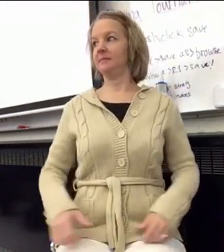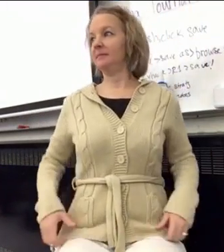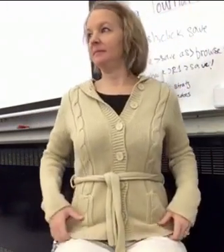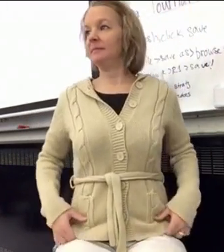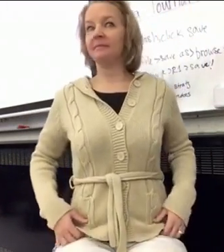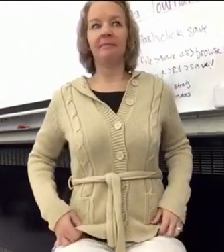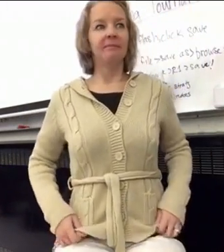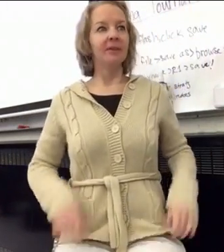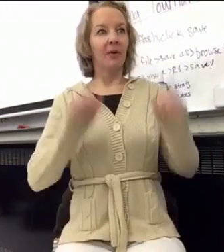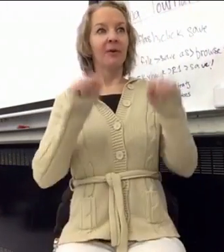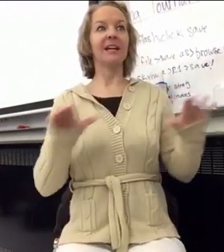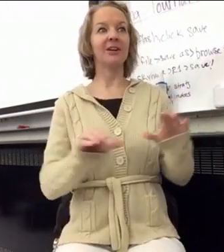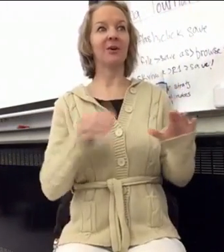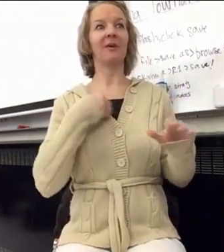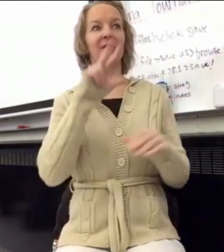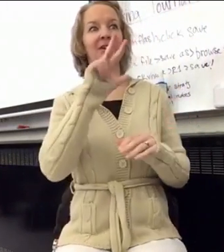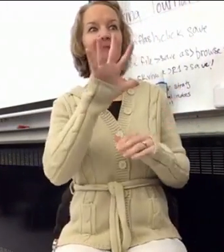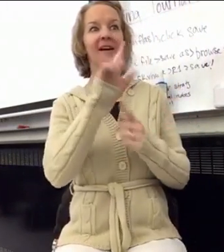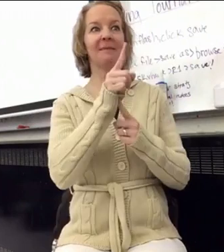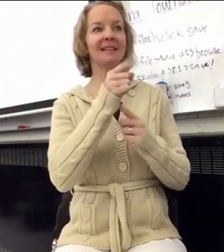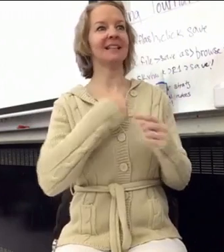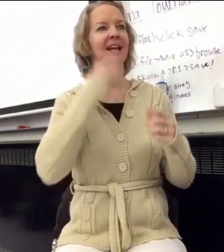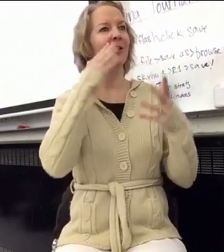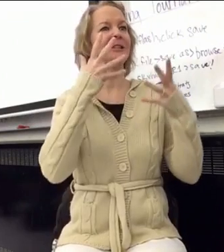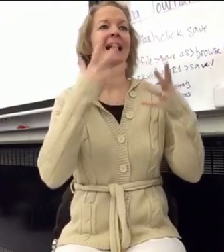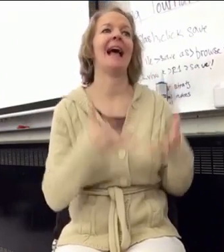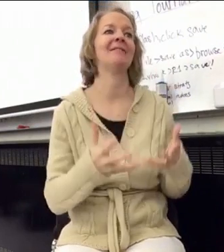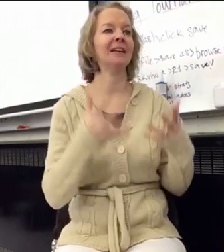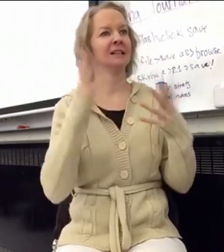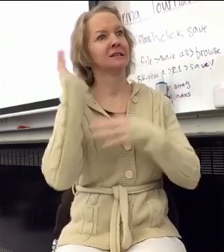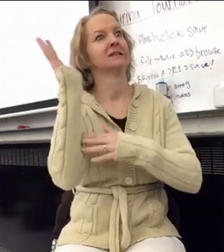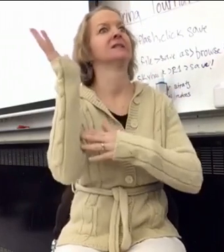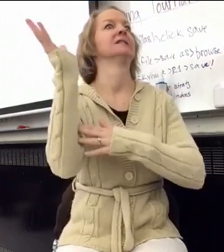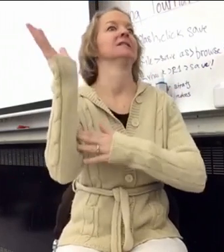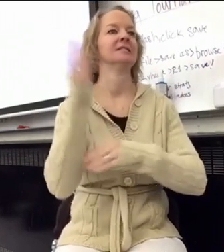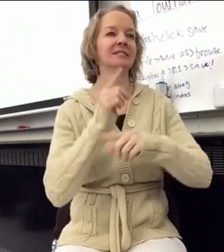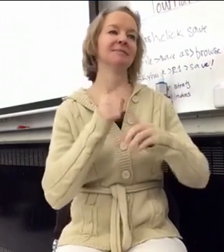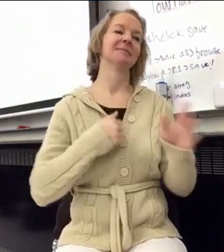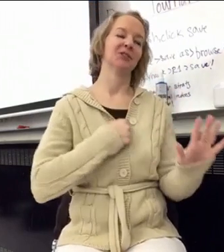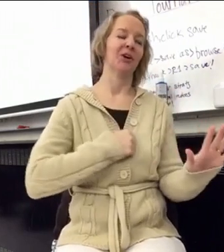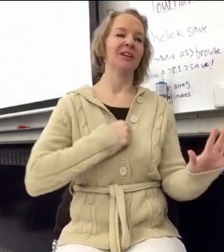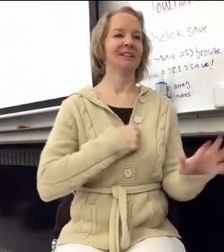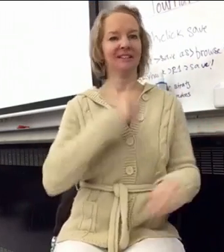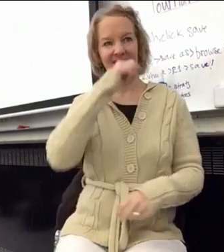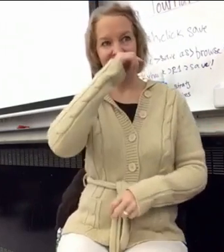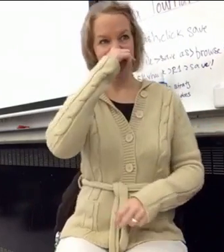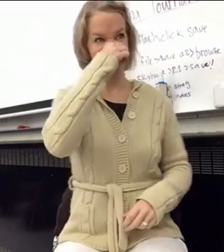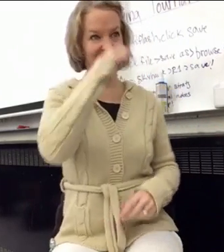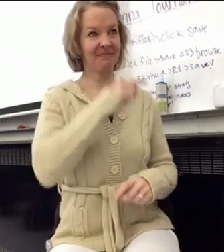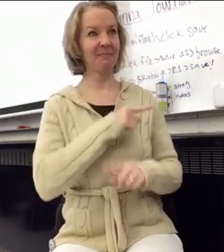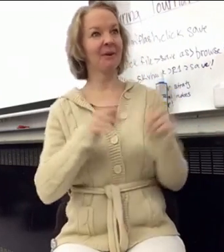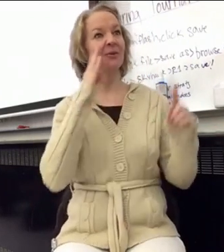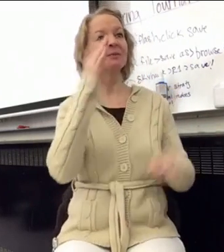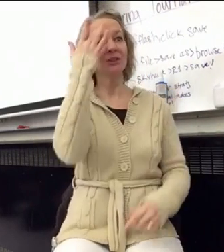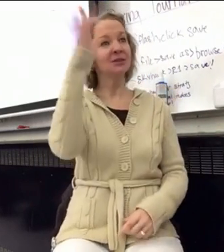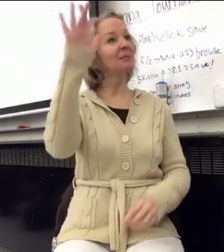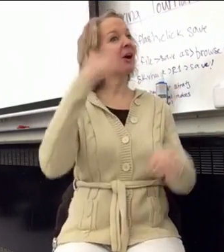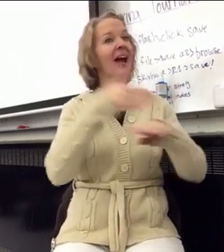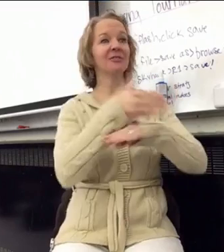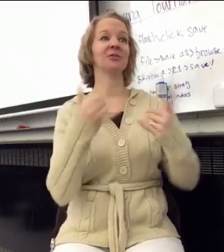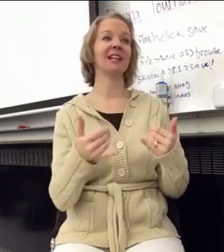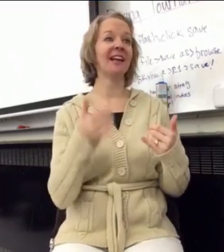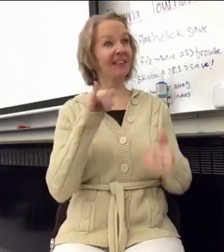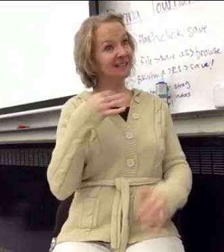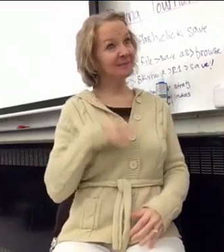We can do this, guys. We got 35 minutes. I know it's super heavy today. I apologize. But you guys are going to be so smart after today, so